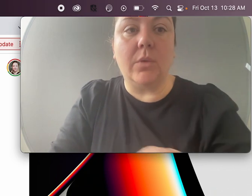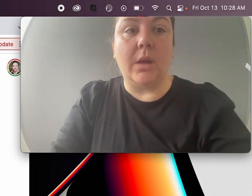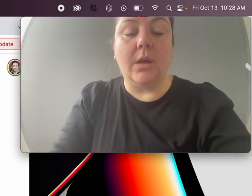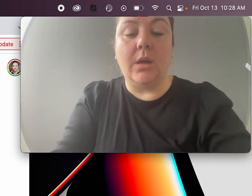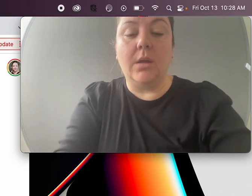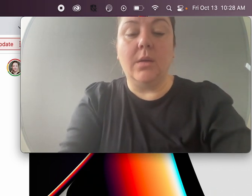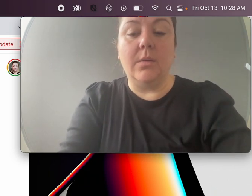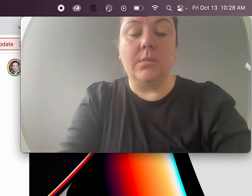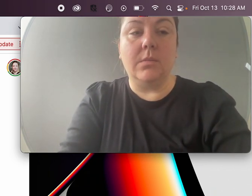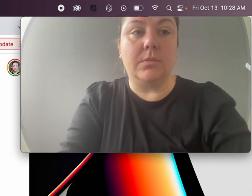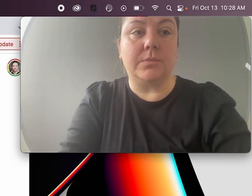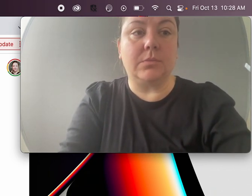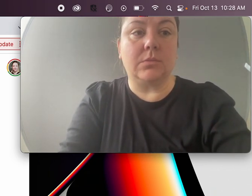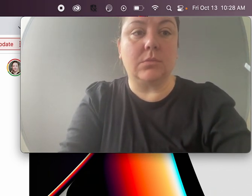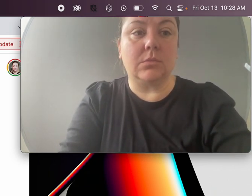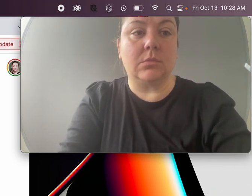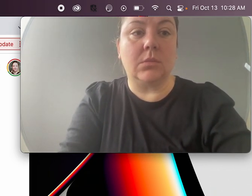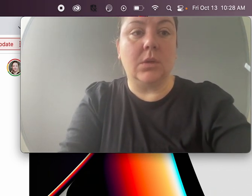Great.